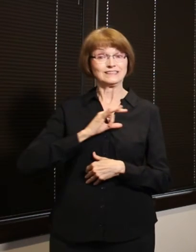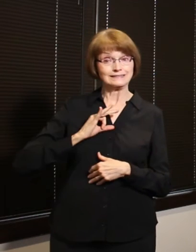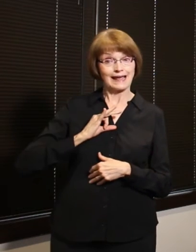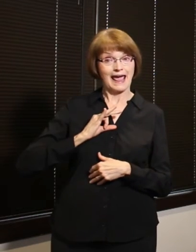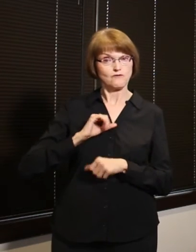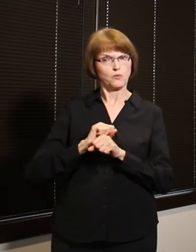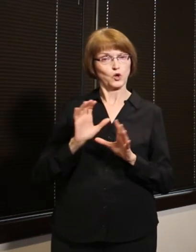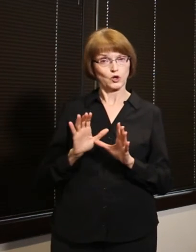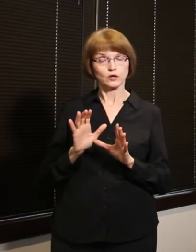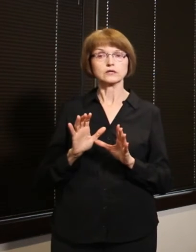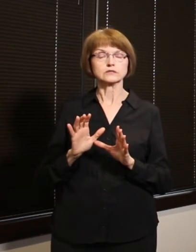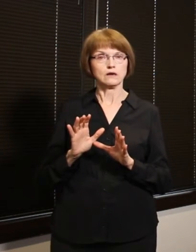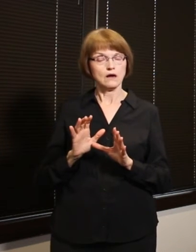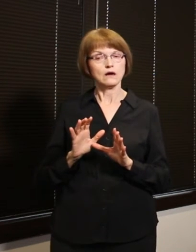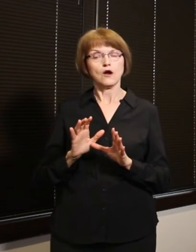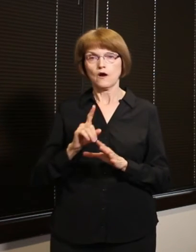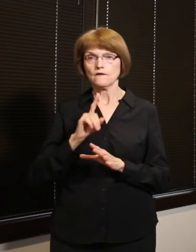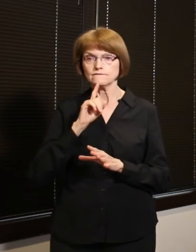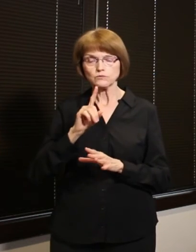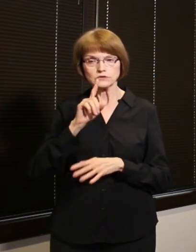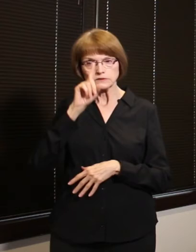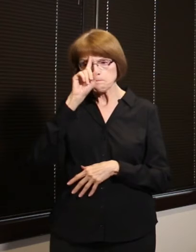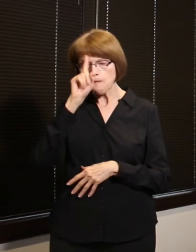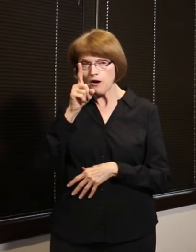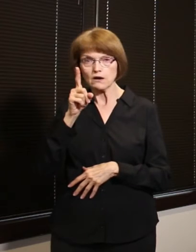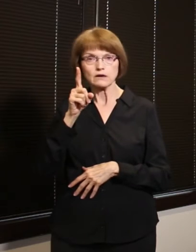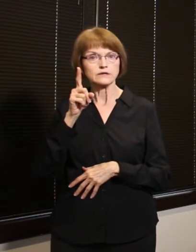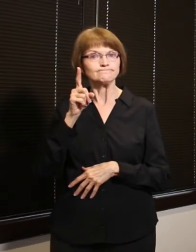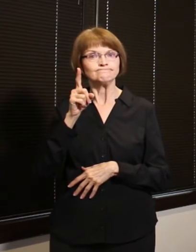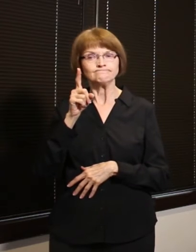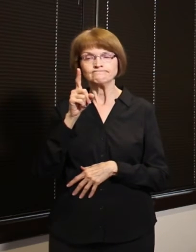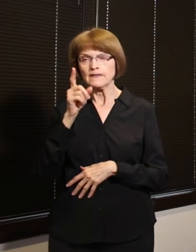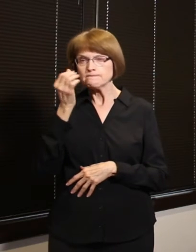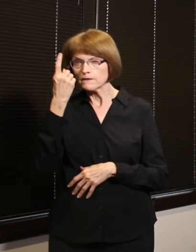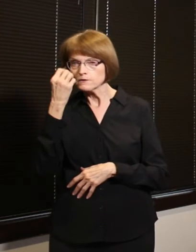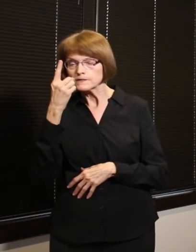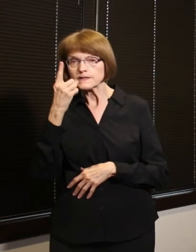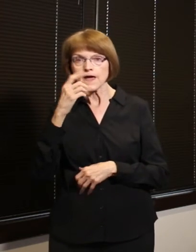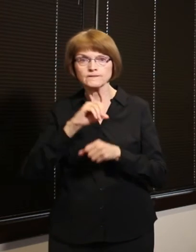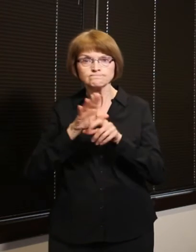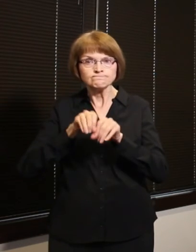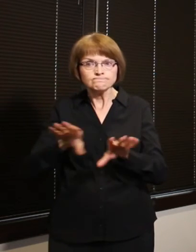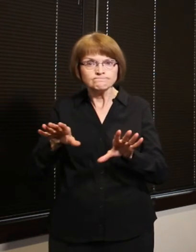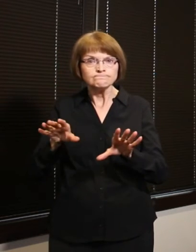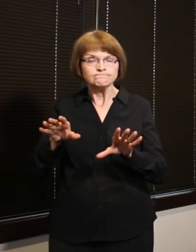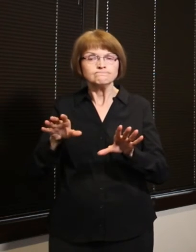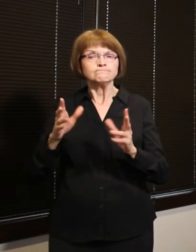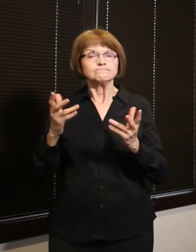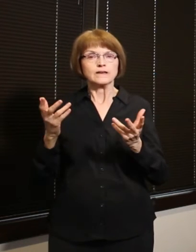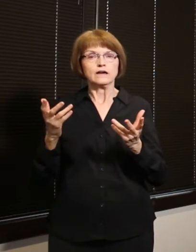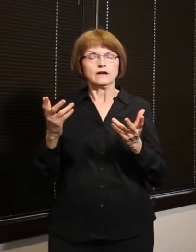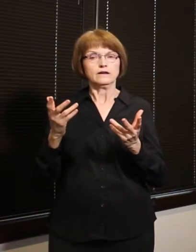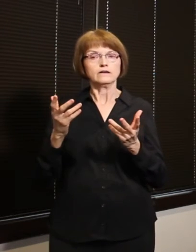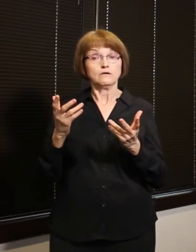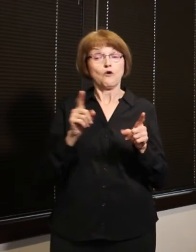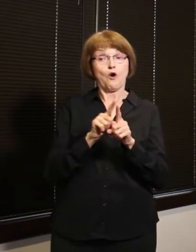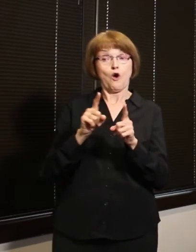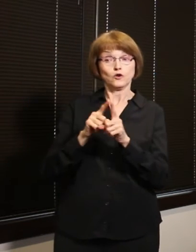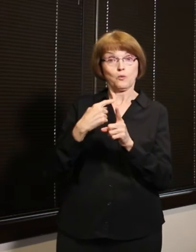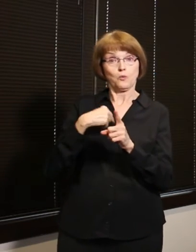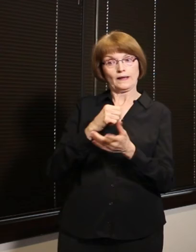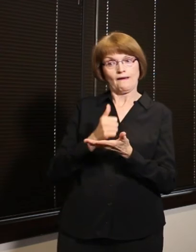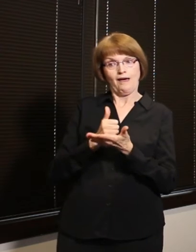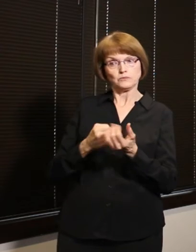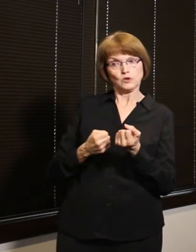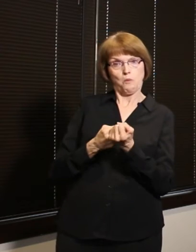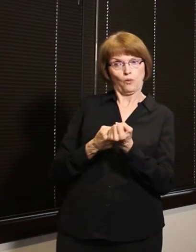workforce is very well in tuned with this disease, and we've taken steps to help them as well